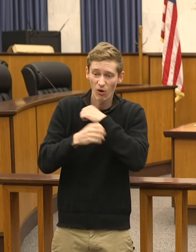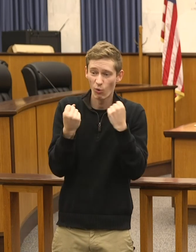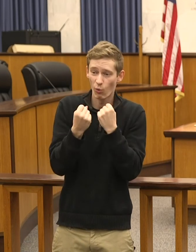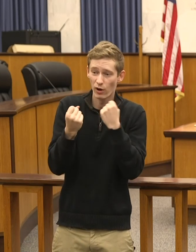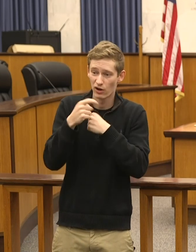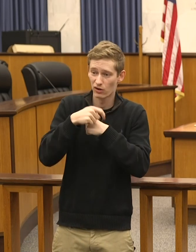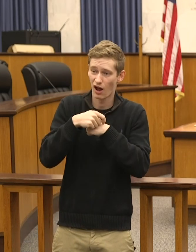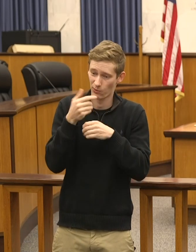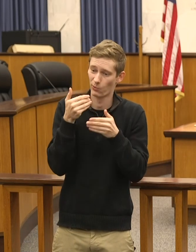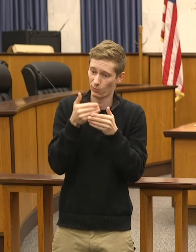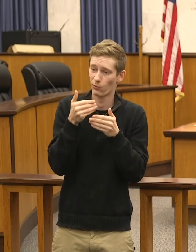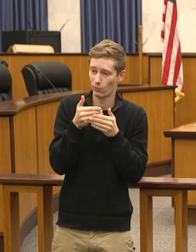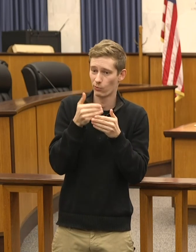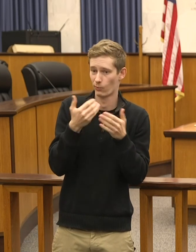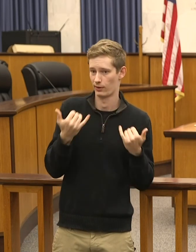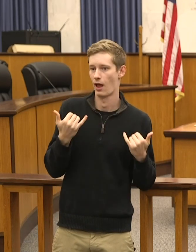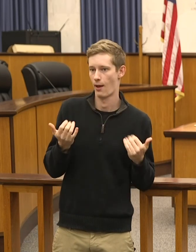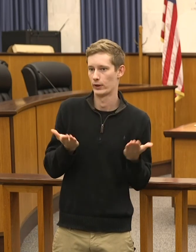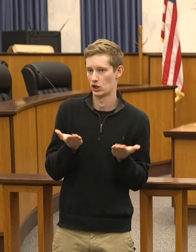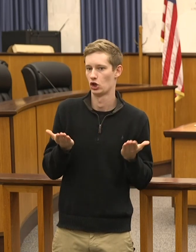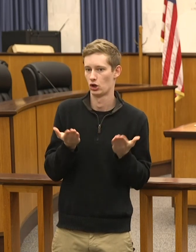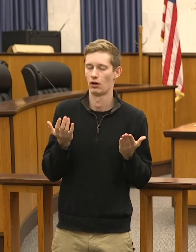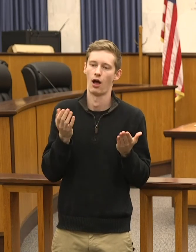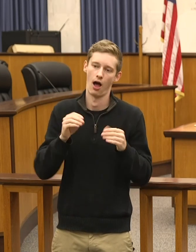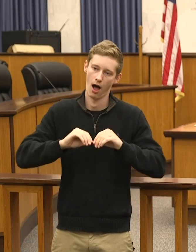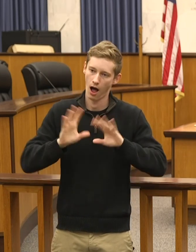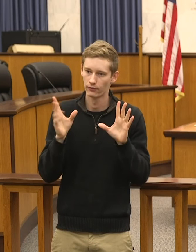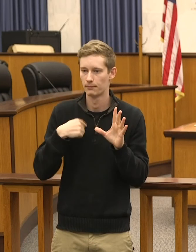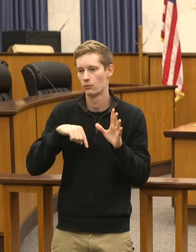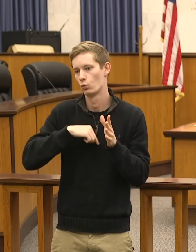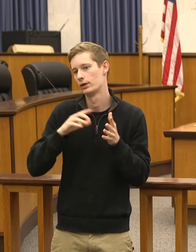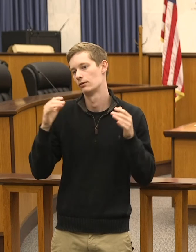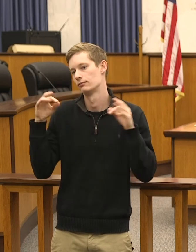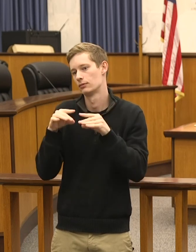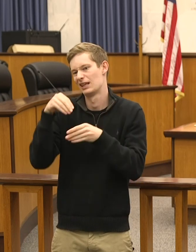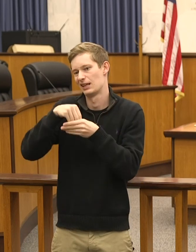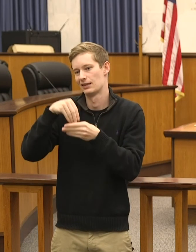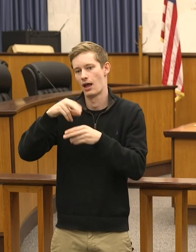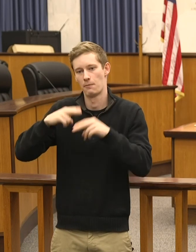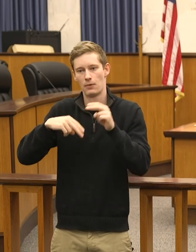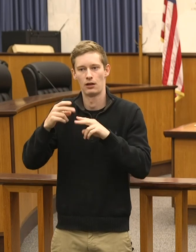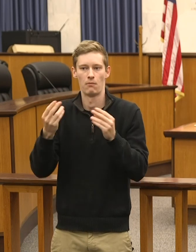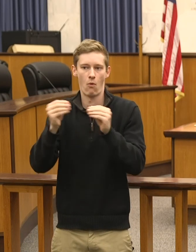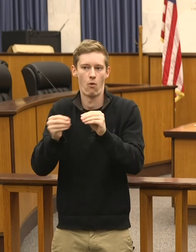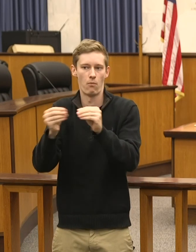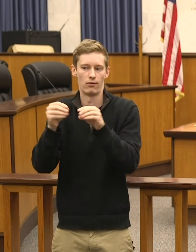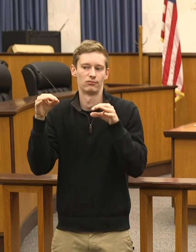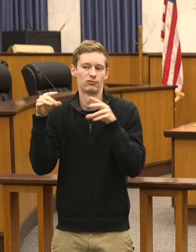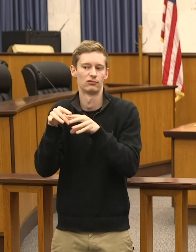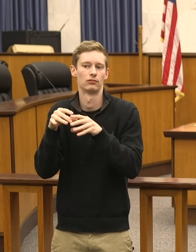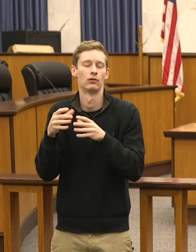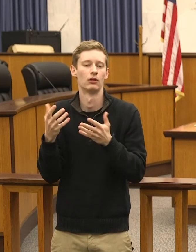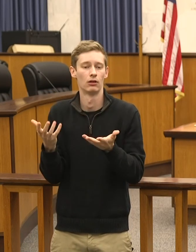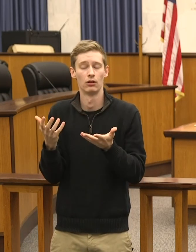us. We will be obviously gathering indoors more, and that means that the lessons that we've learned since the